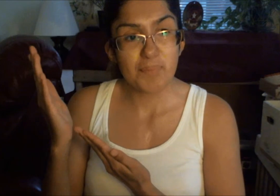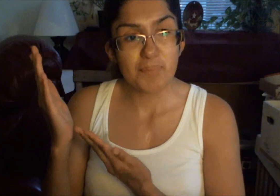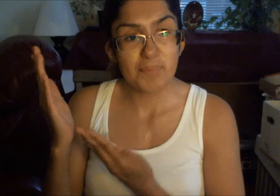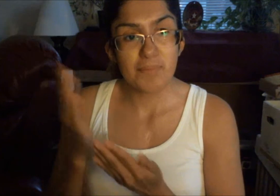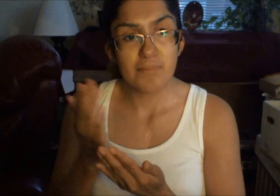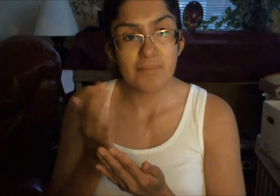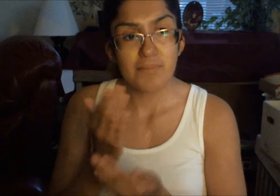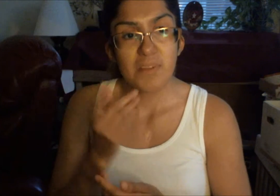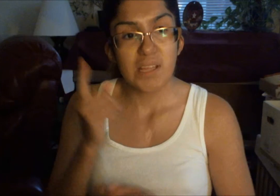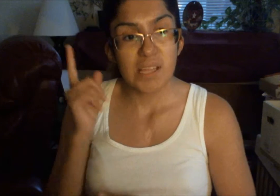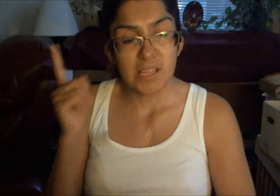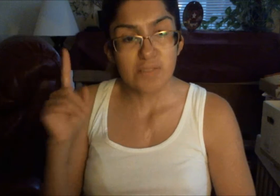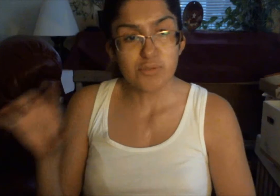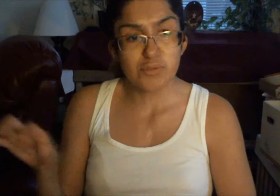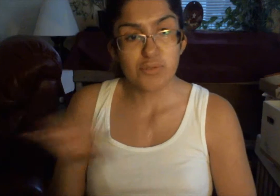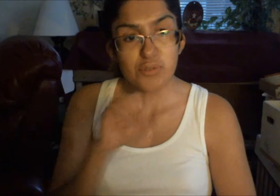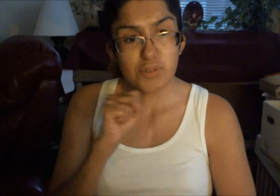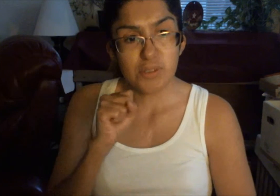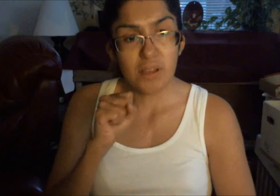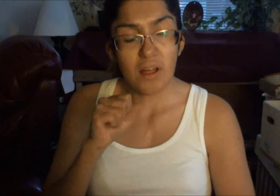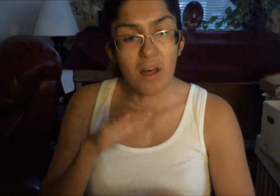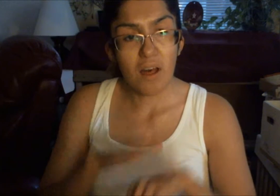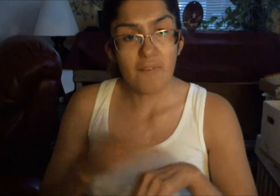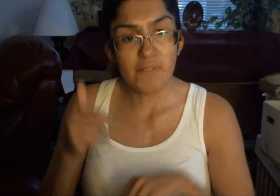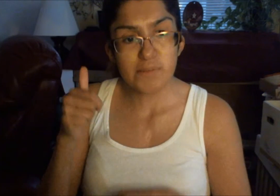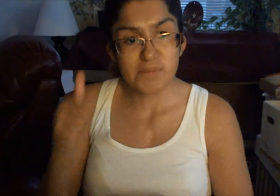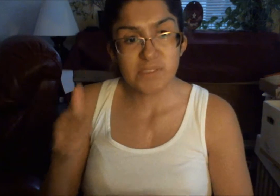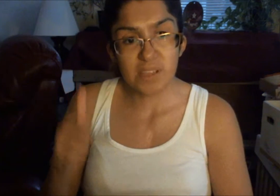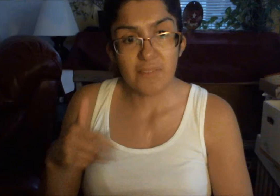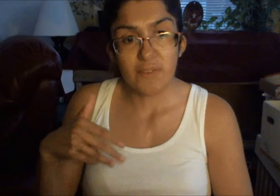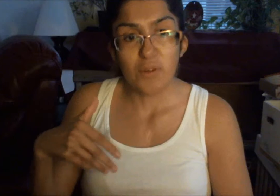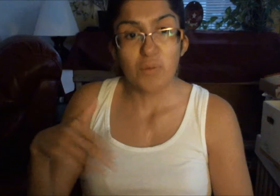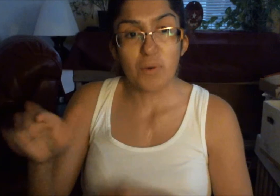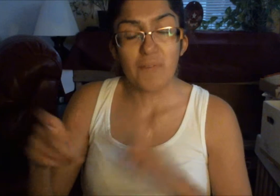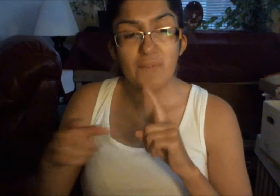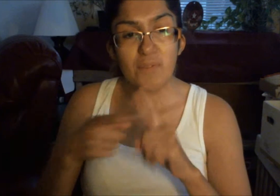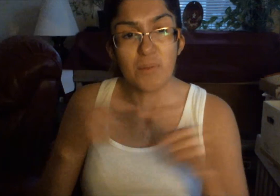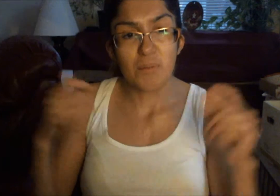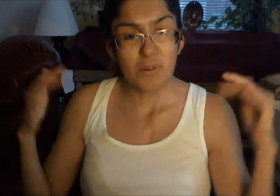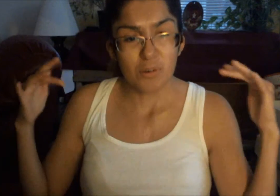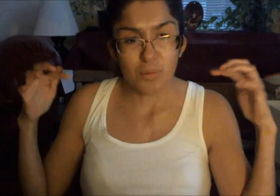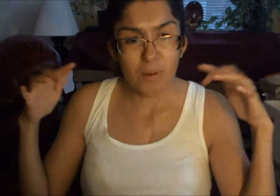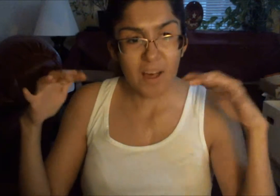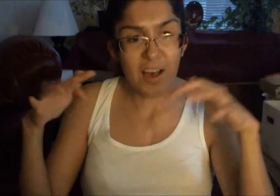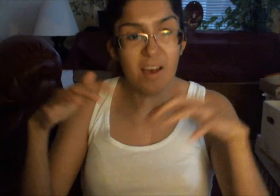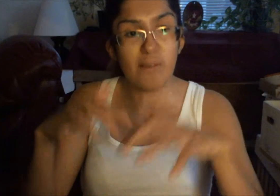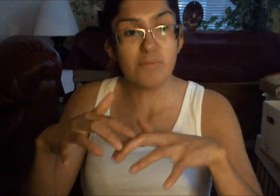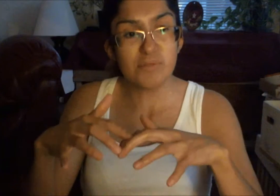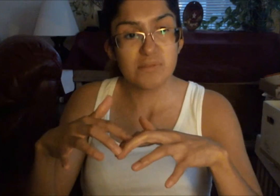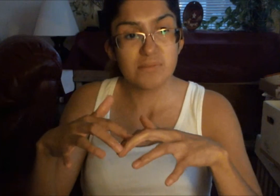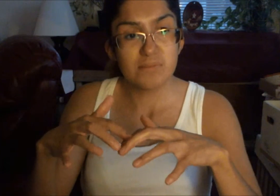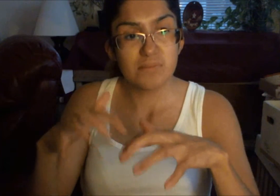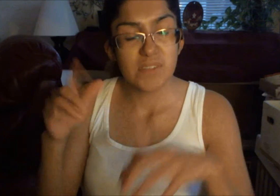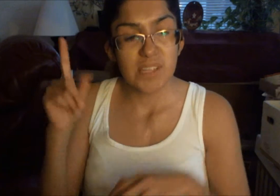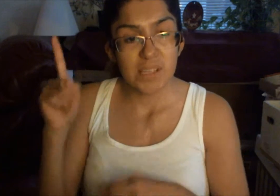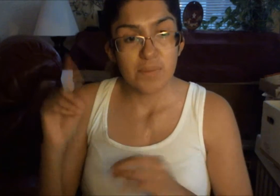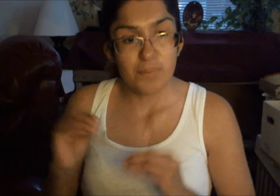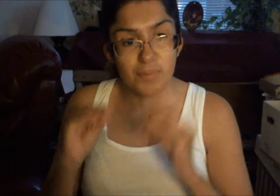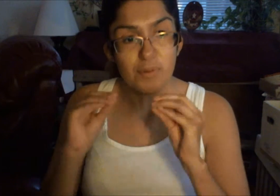doing enough? Our surprising discovery when we asked how often these concussions happen. Tuesday at 10 only on ABC 7 Eyewitness